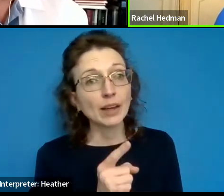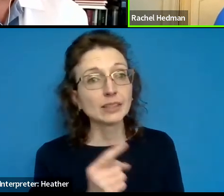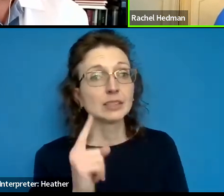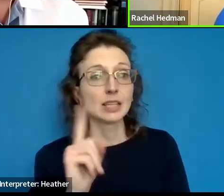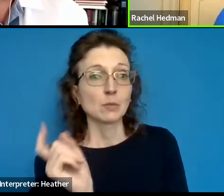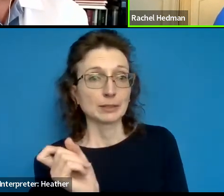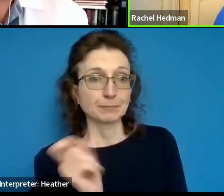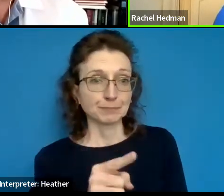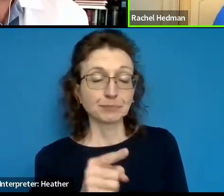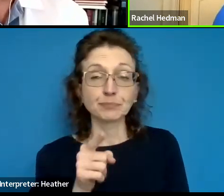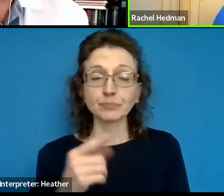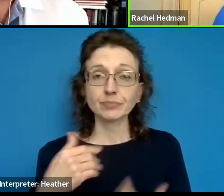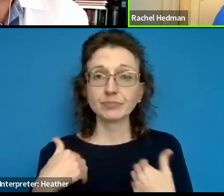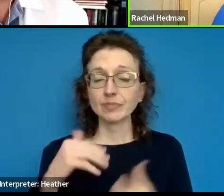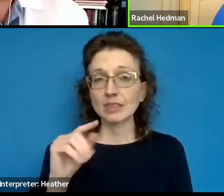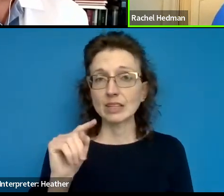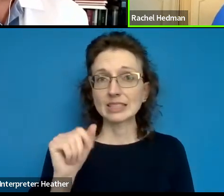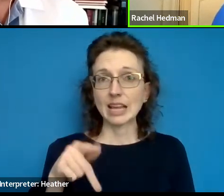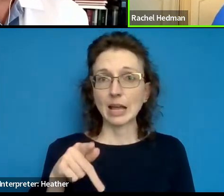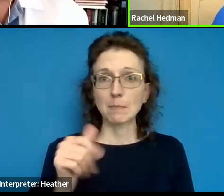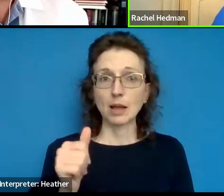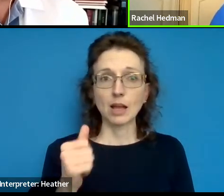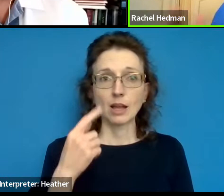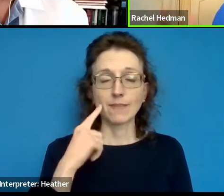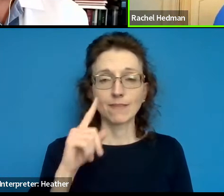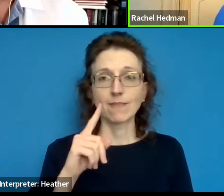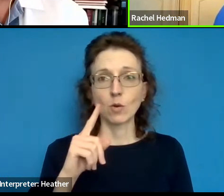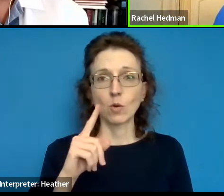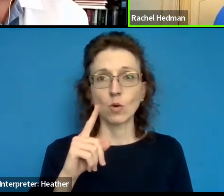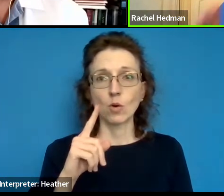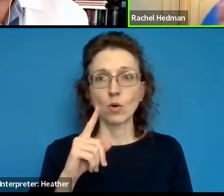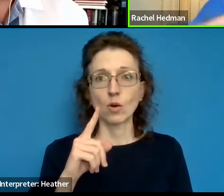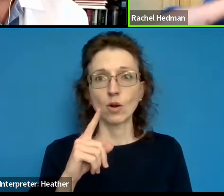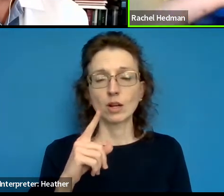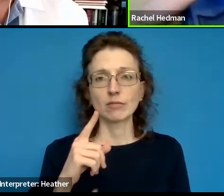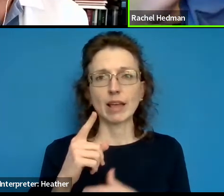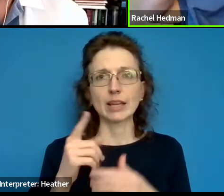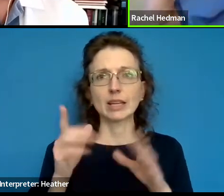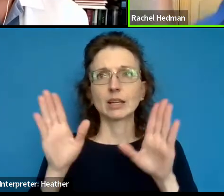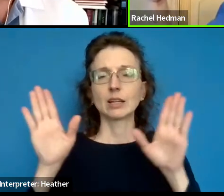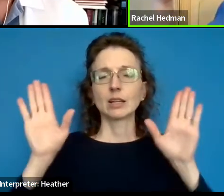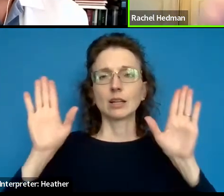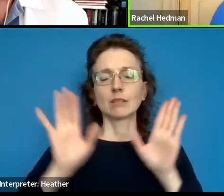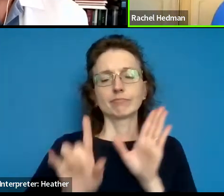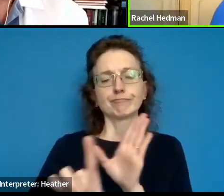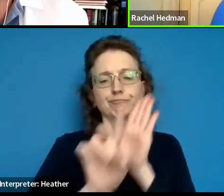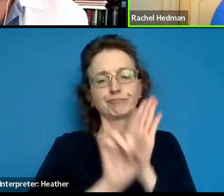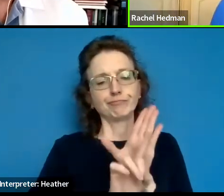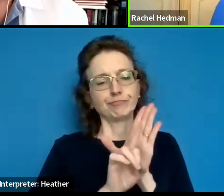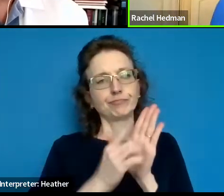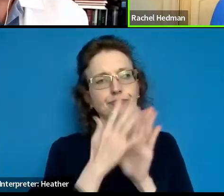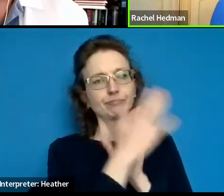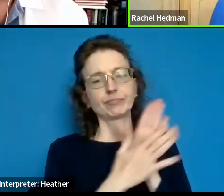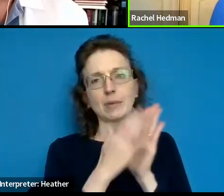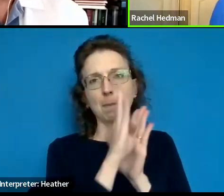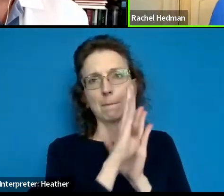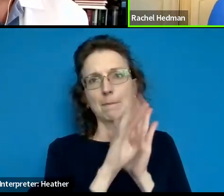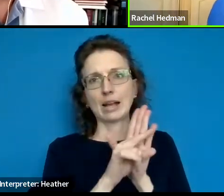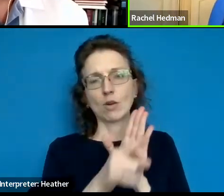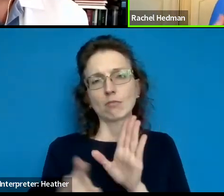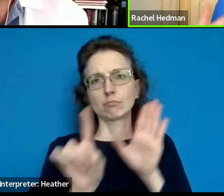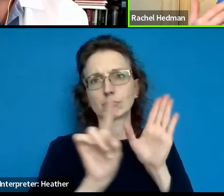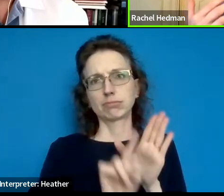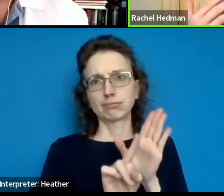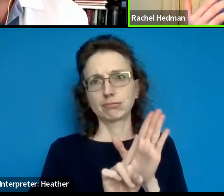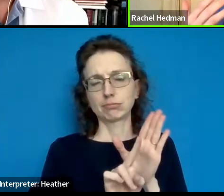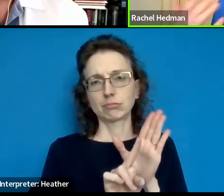you have tapa as a kind of background that is next to the storyteller? And we can expand that question also. Does a storyteller ever